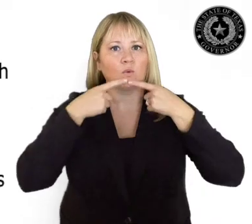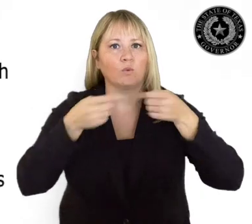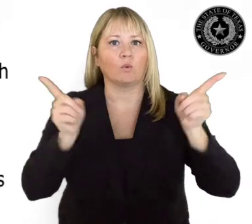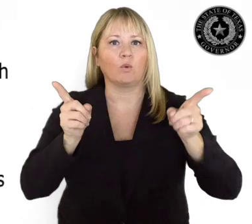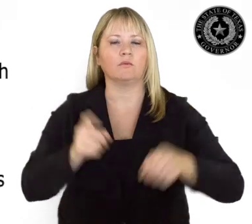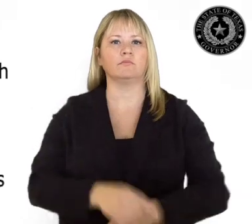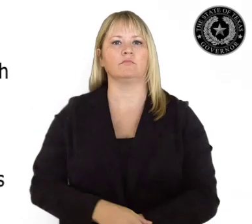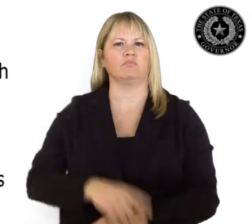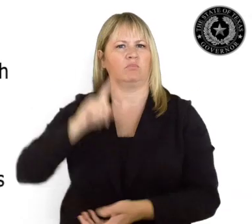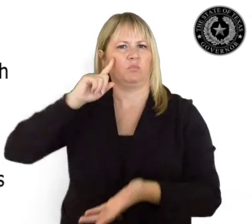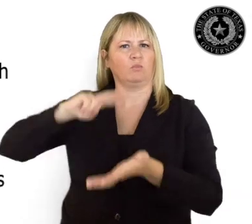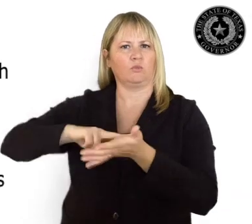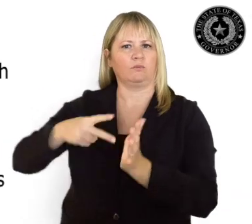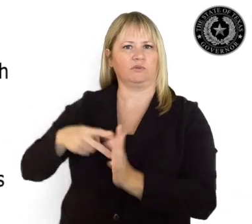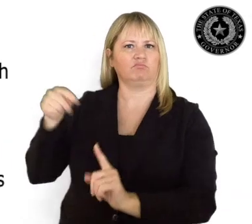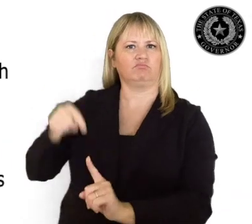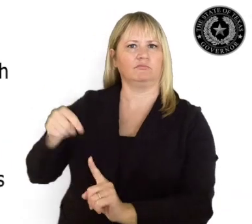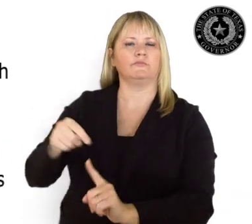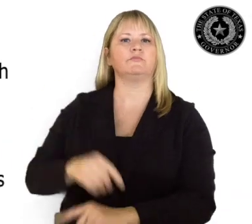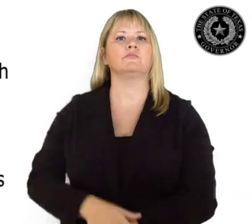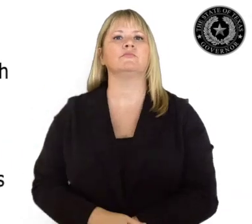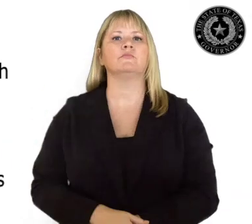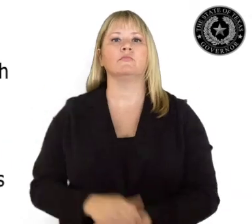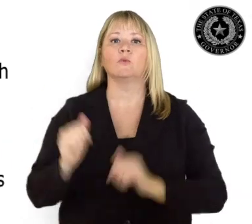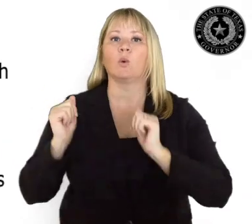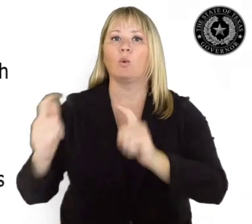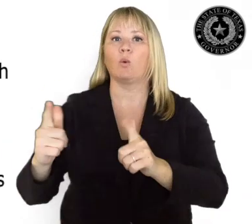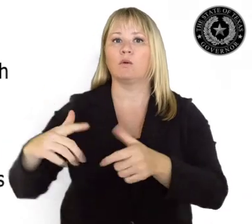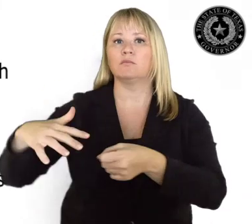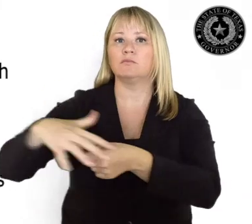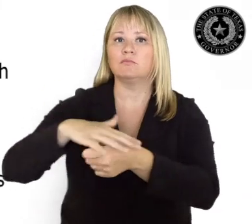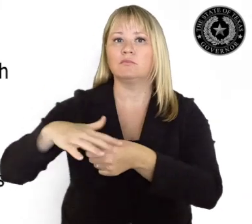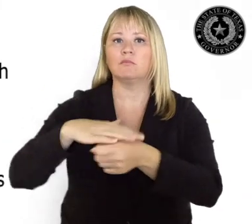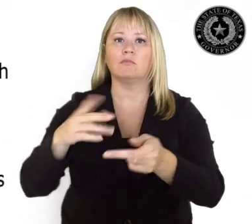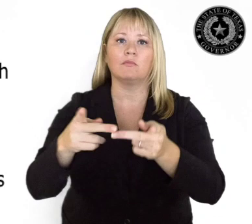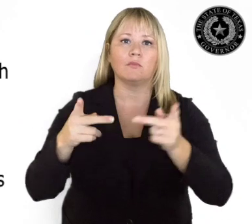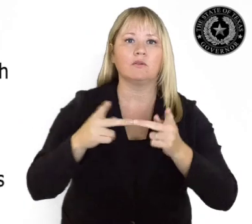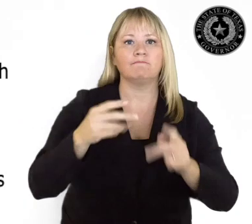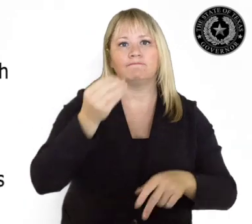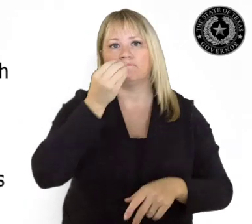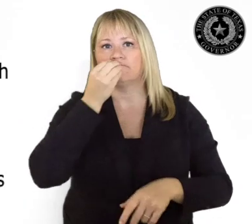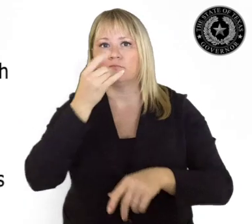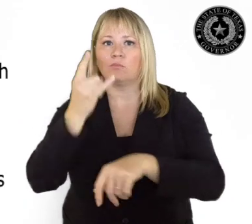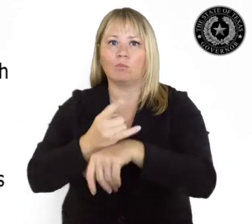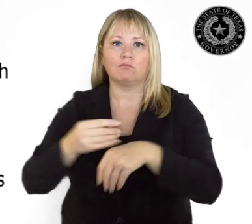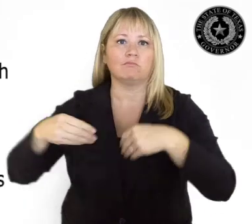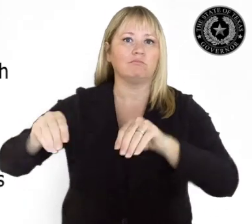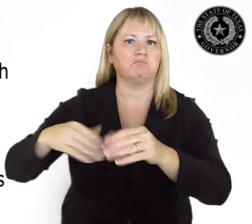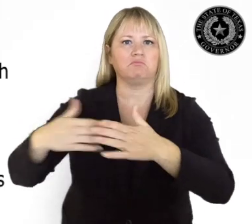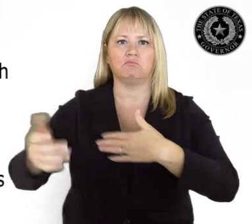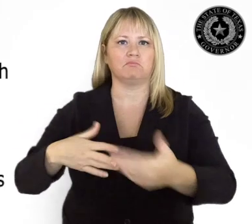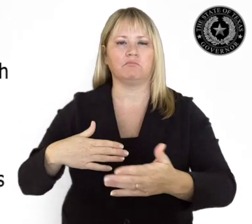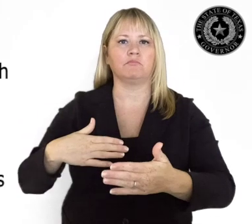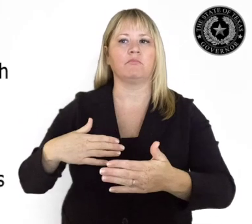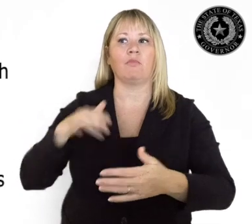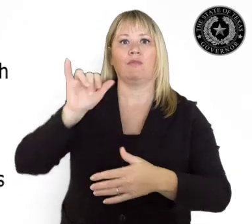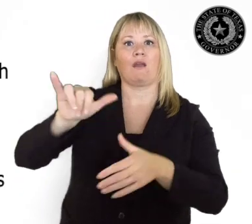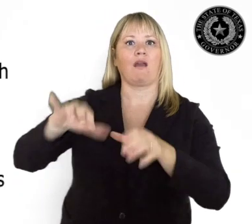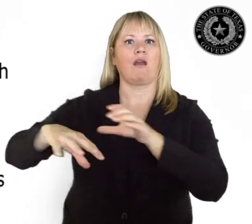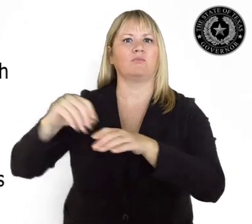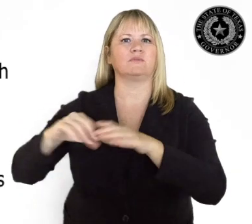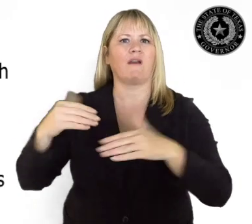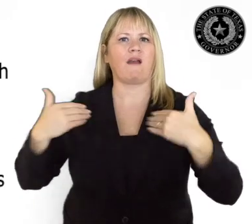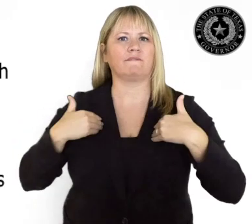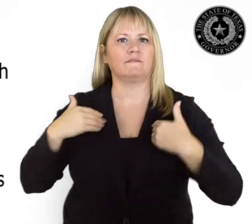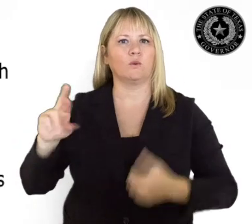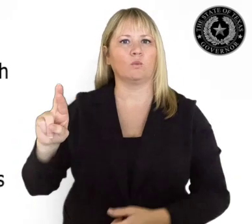Eight, for purposes of this executive order, facilities with retractable roofs are considered indoor facilities whether the